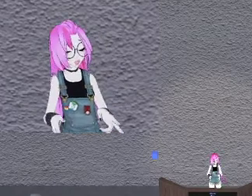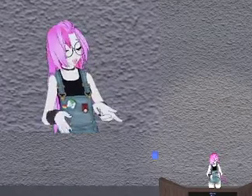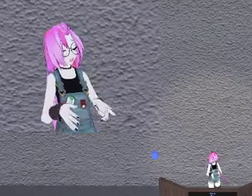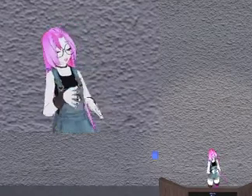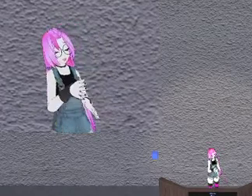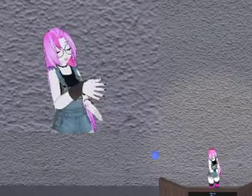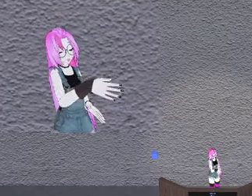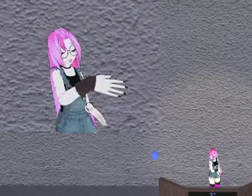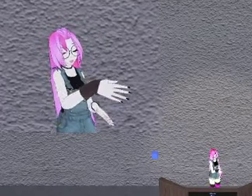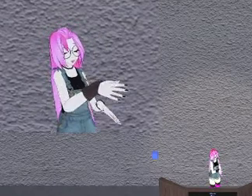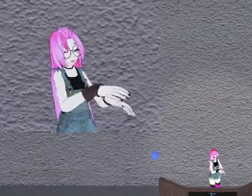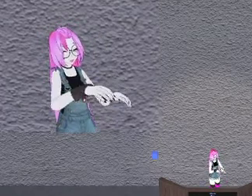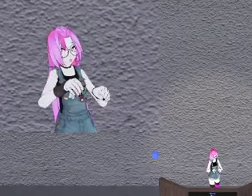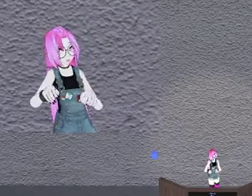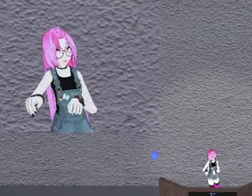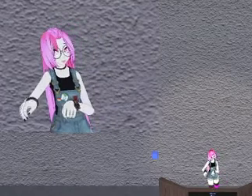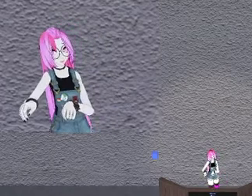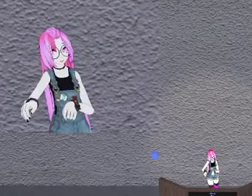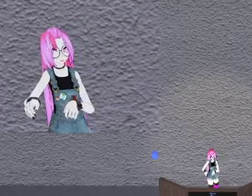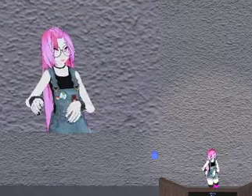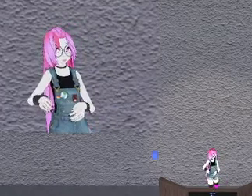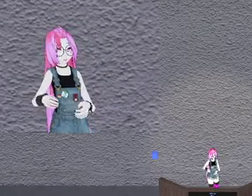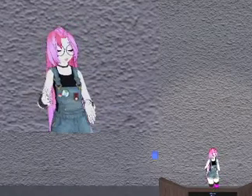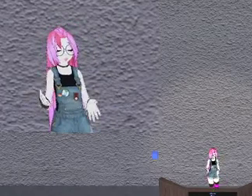homes, or like, hey, you're in the way, can you move?